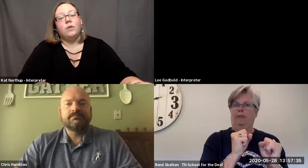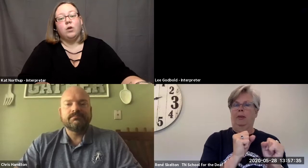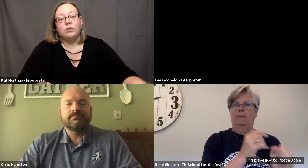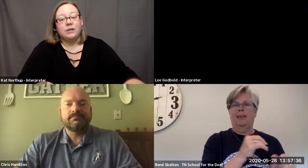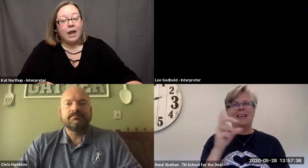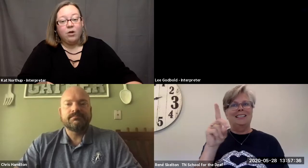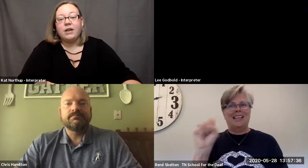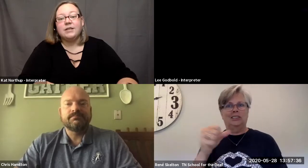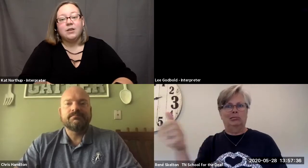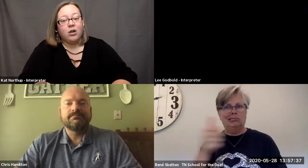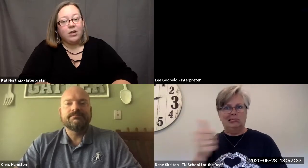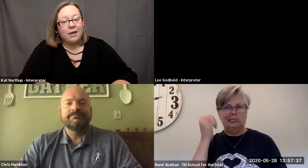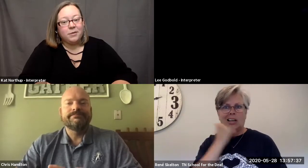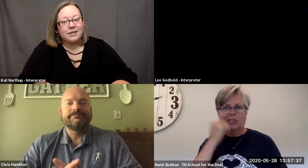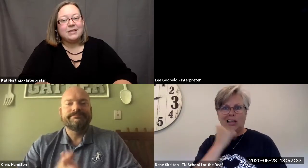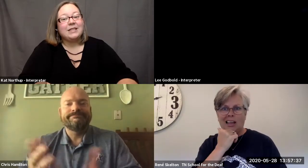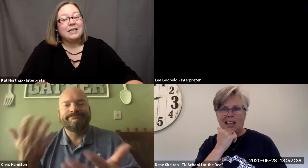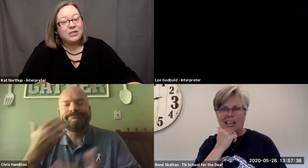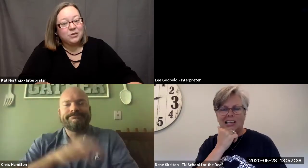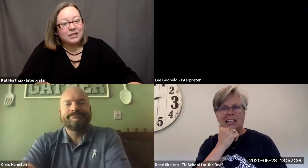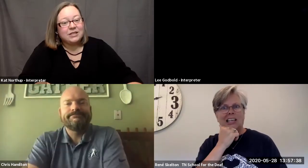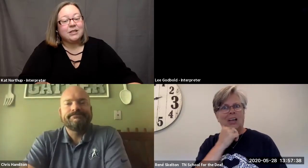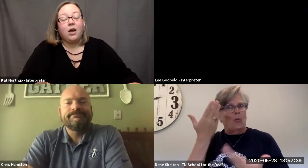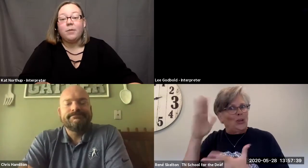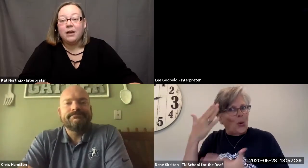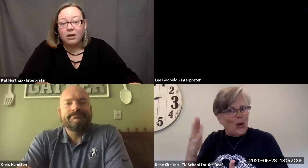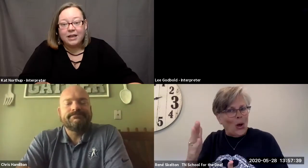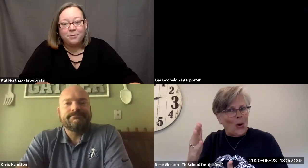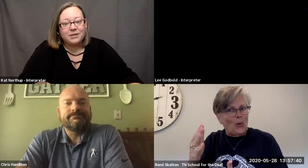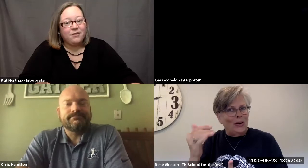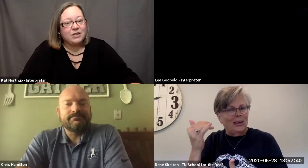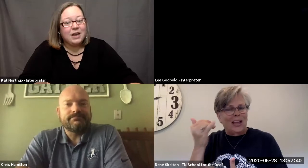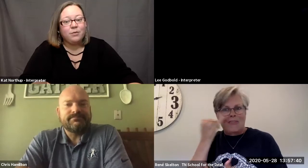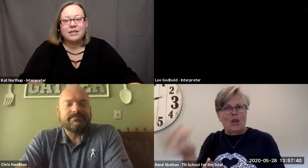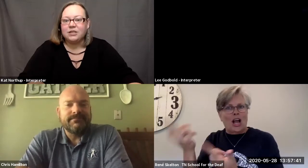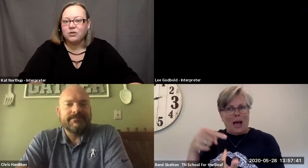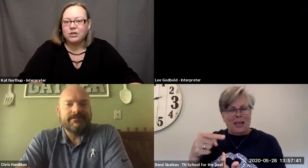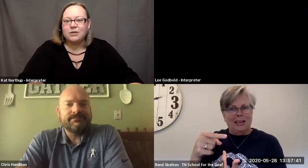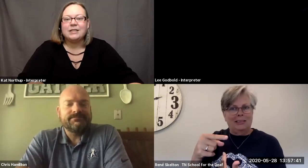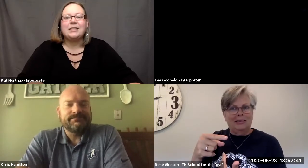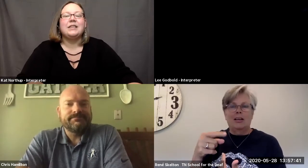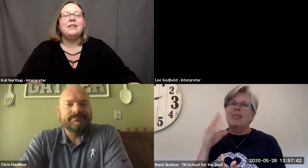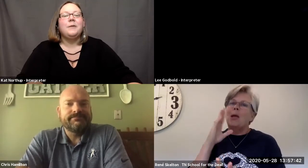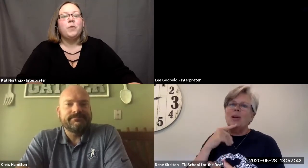know, areas on our campus. Day students coming onto campus every day, residential students are